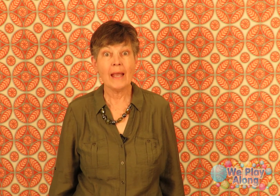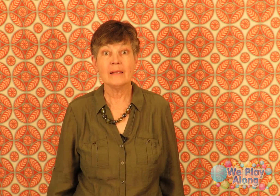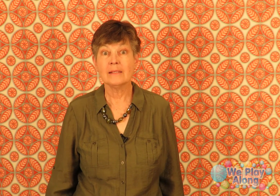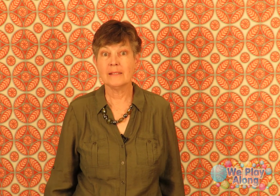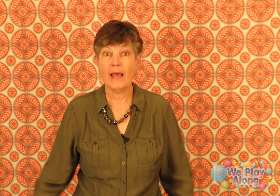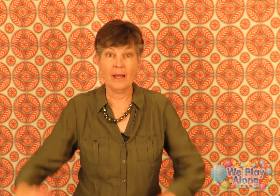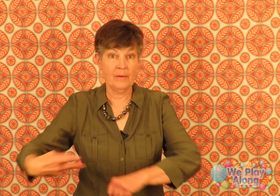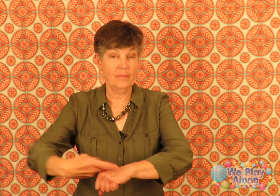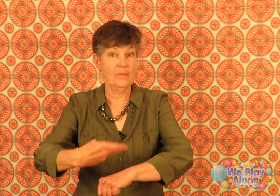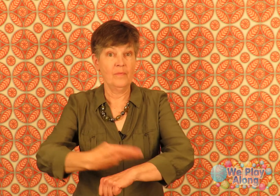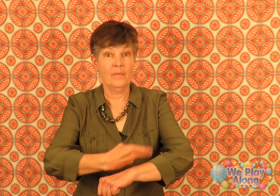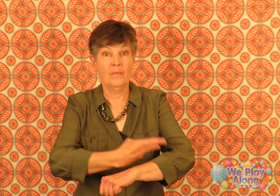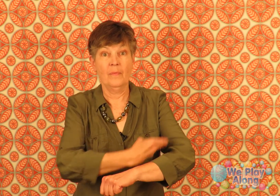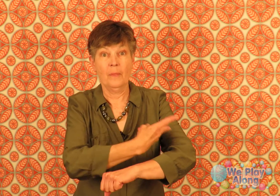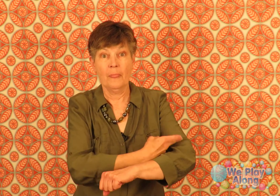Okay, said,